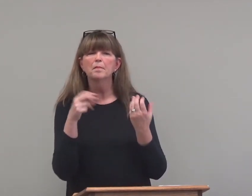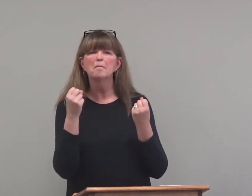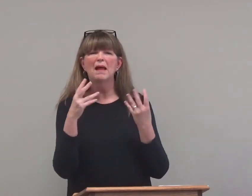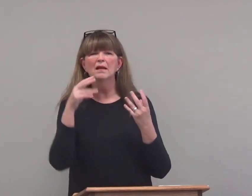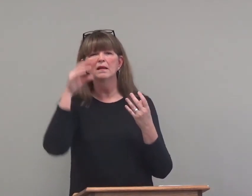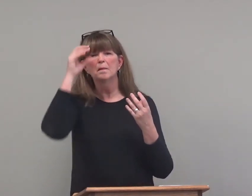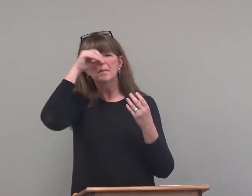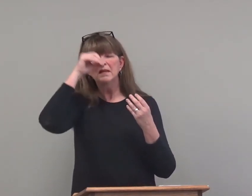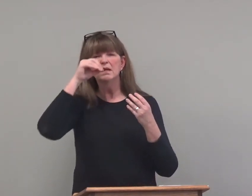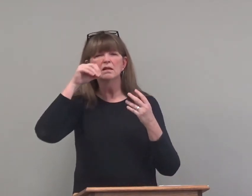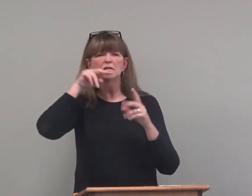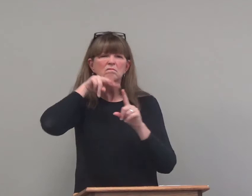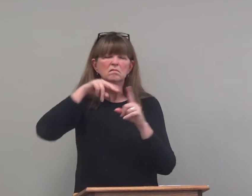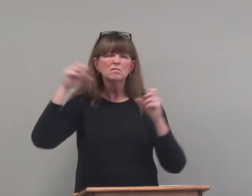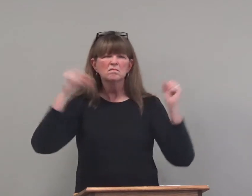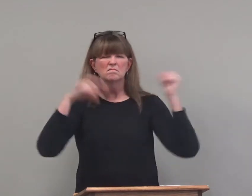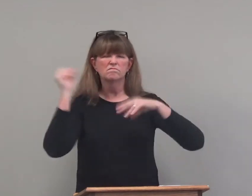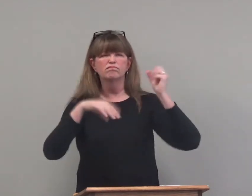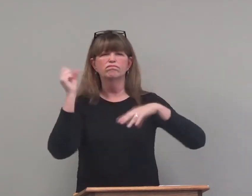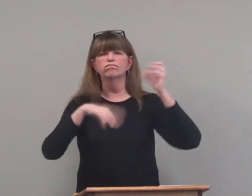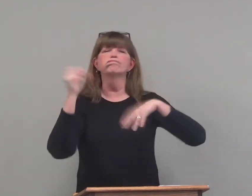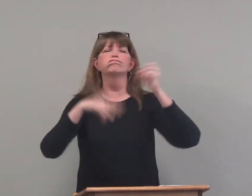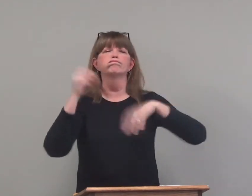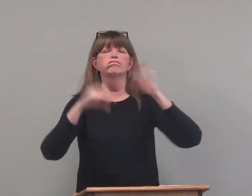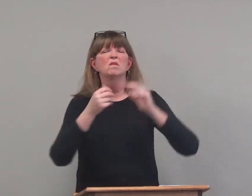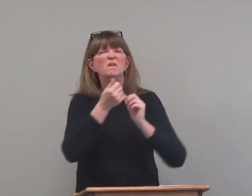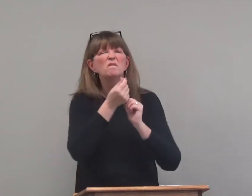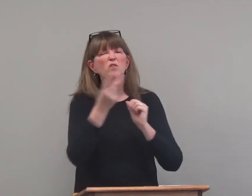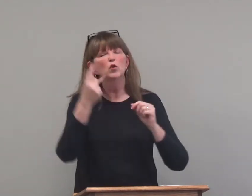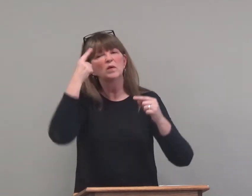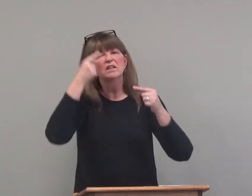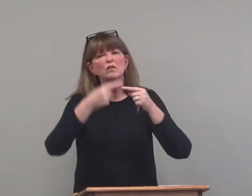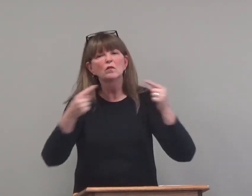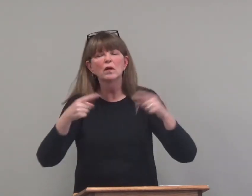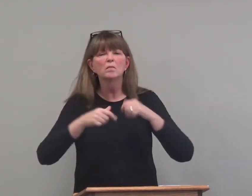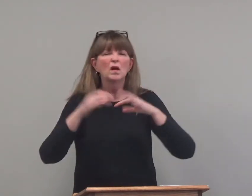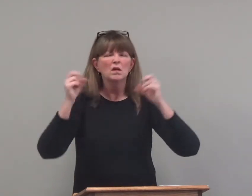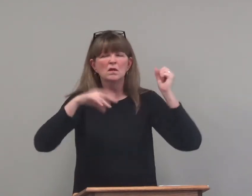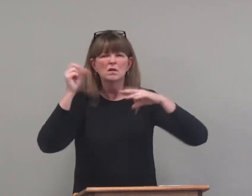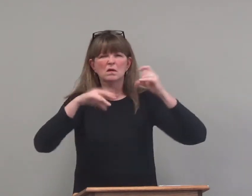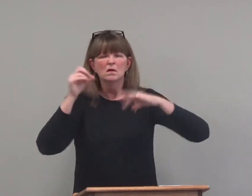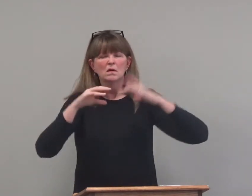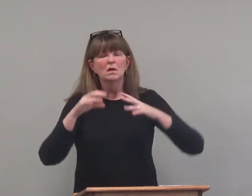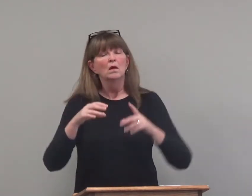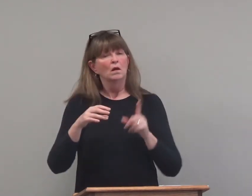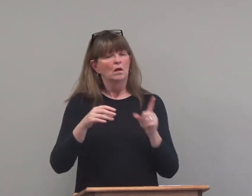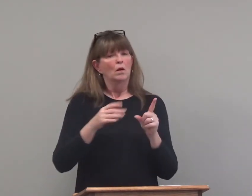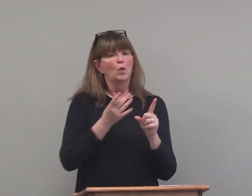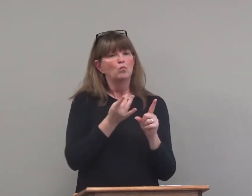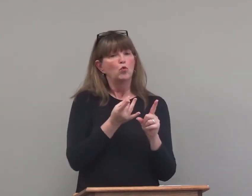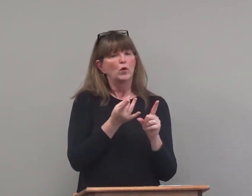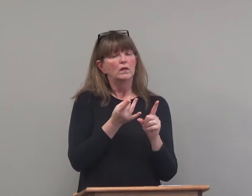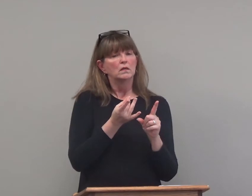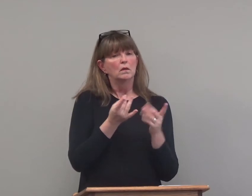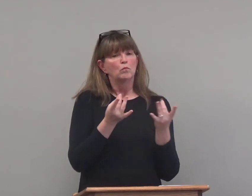you get to that point. There's a lot of different opinions and perspectives that they share here. They have a few disagreements, and those show up in the pages